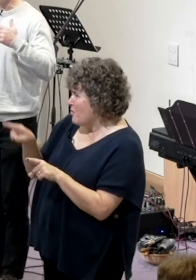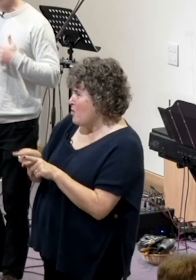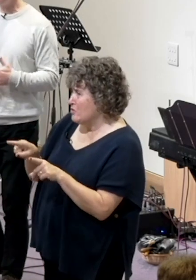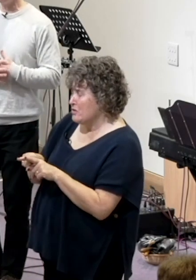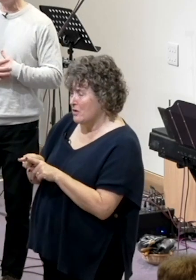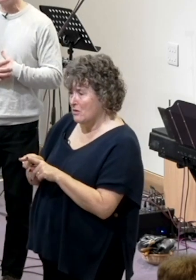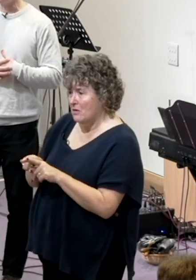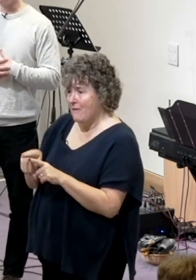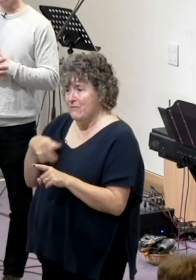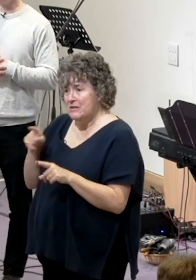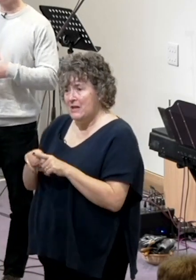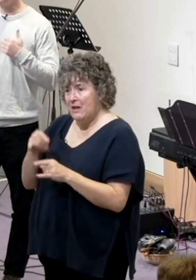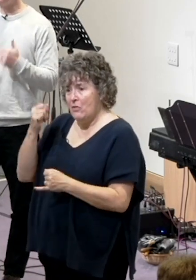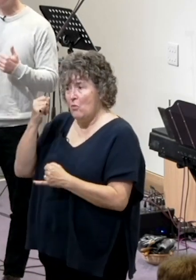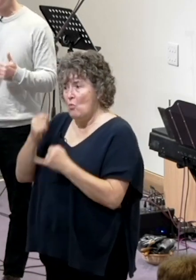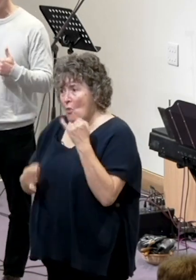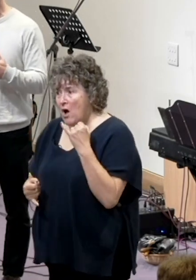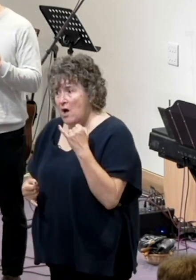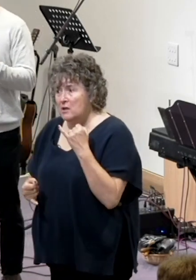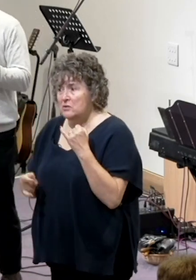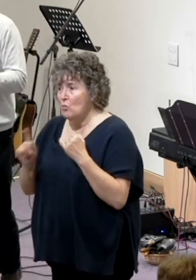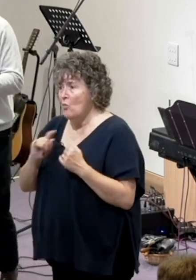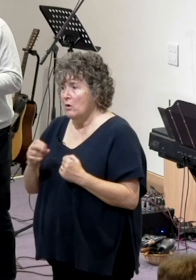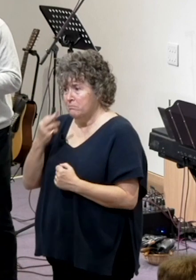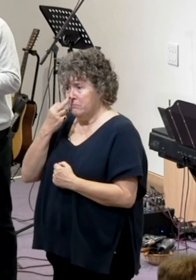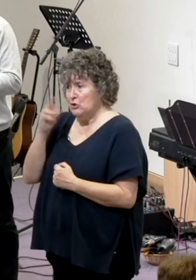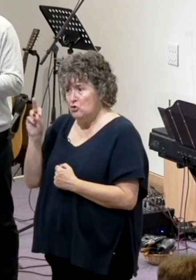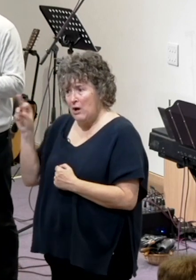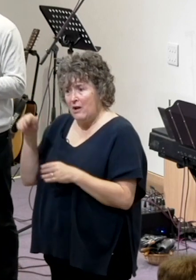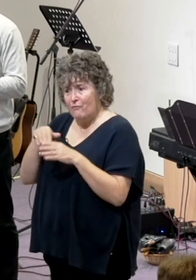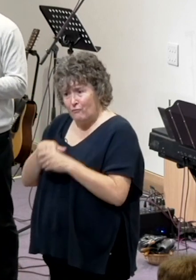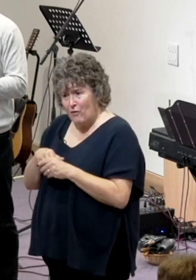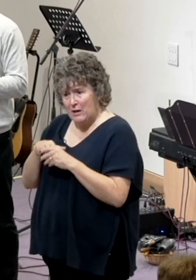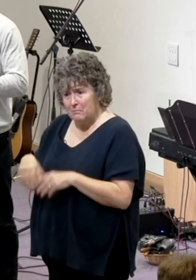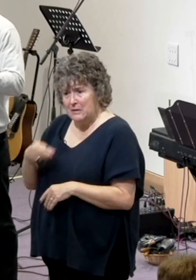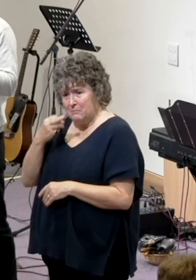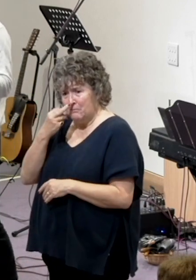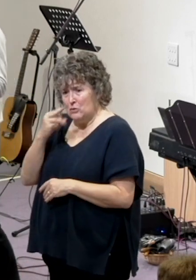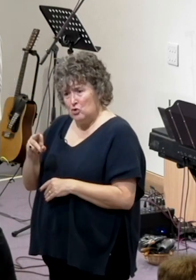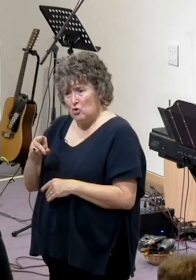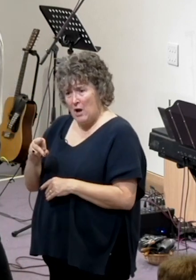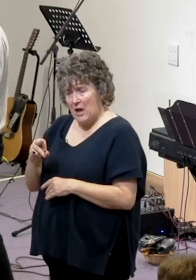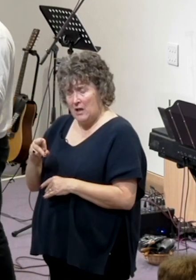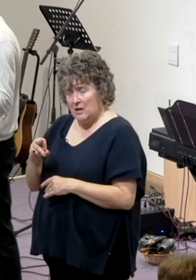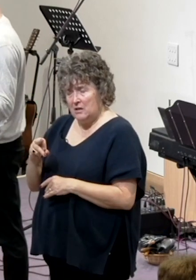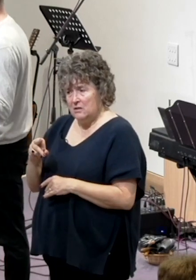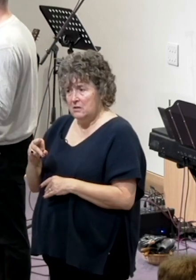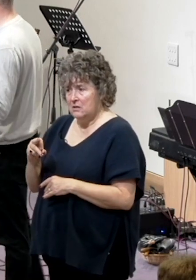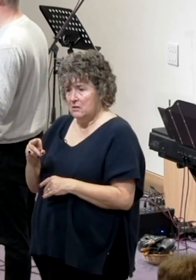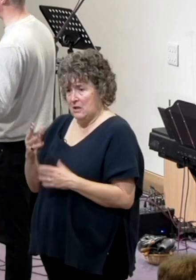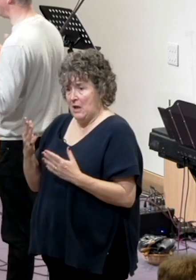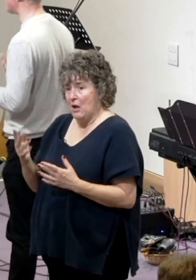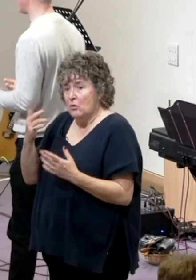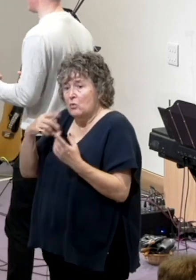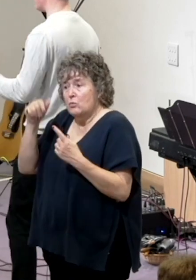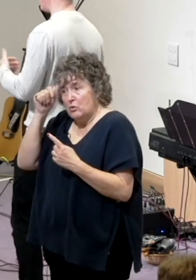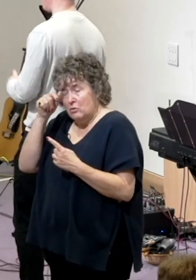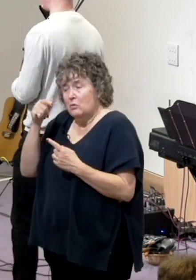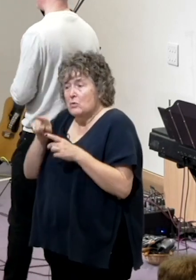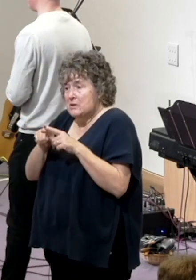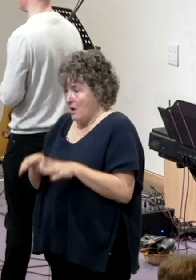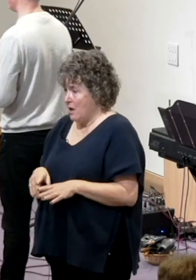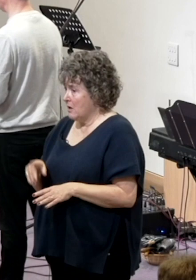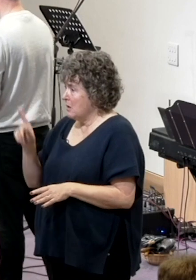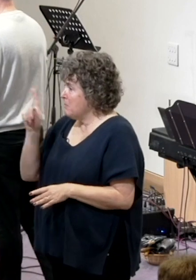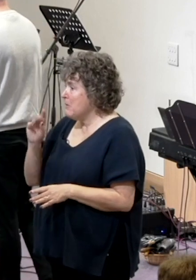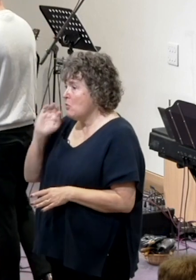deepest wound was the betrayal of a friend. Now, many of us will know what it's like to be let down and hurt